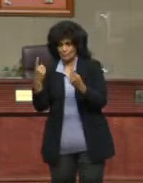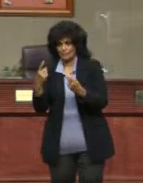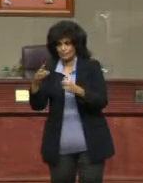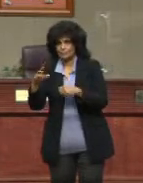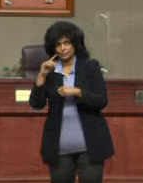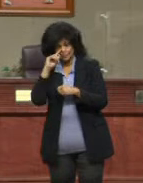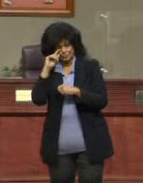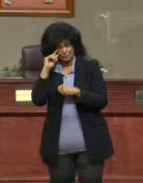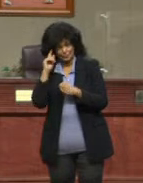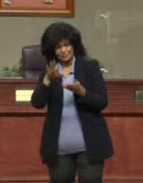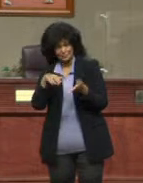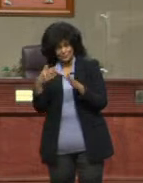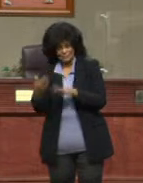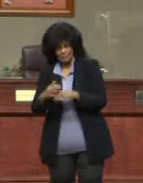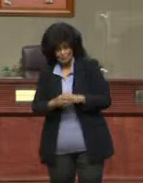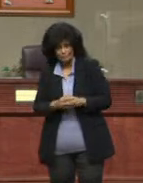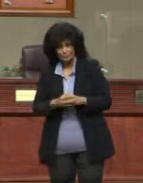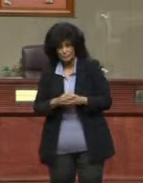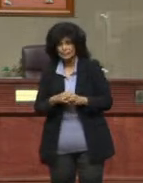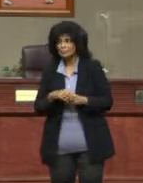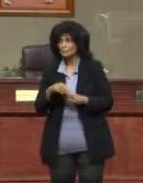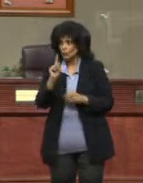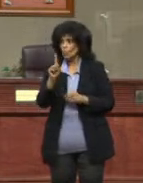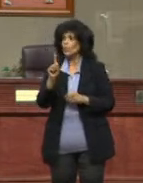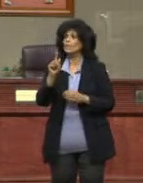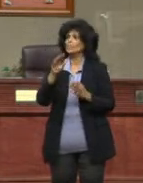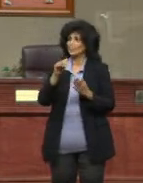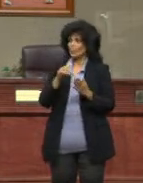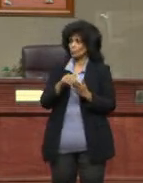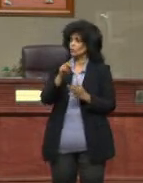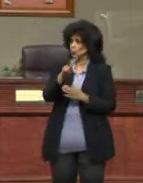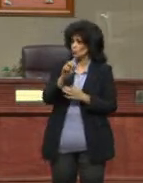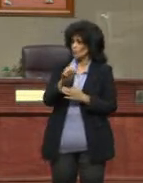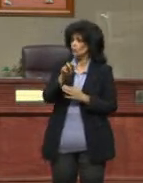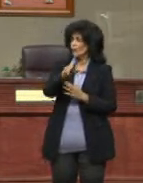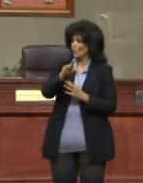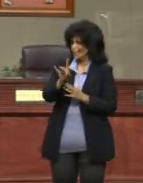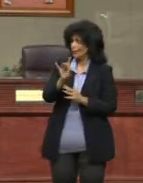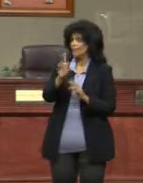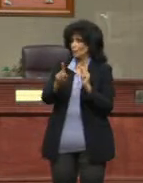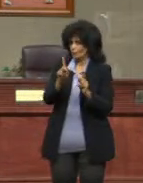1,228 residents have died from the novel coronavirus in our community.